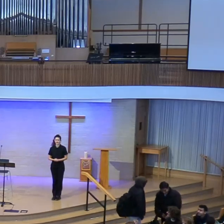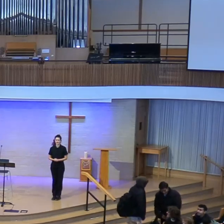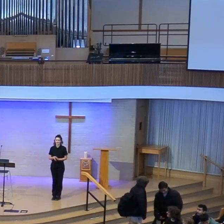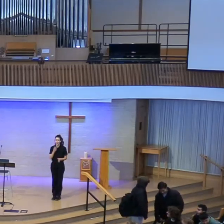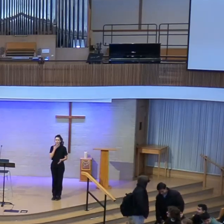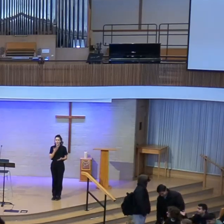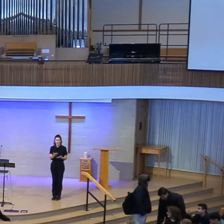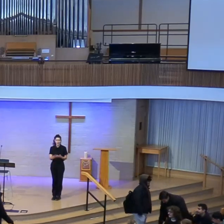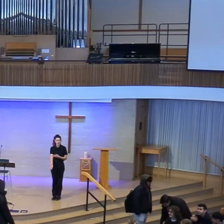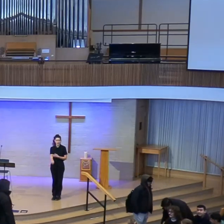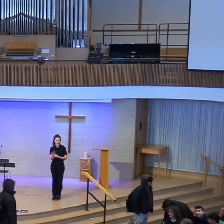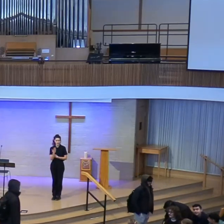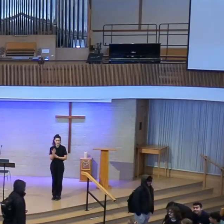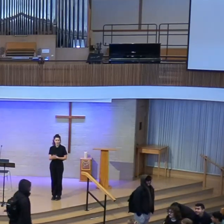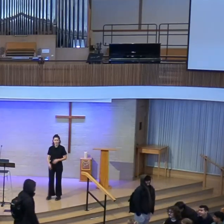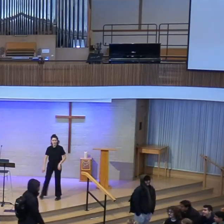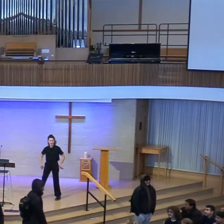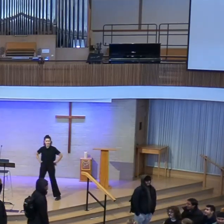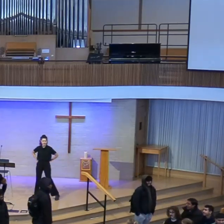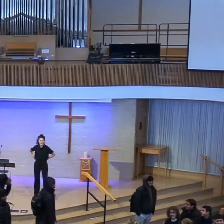Good morning.